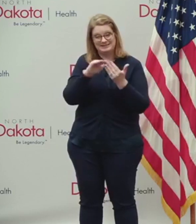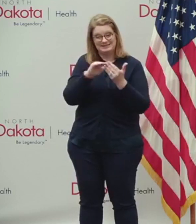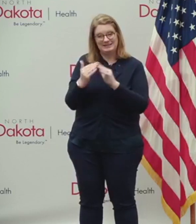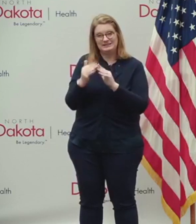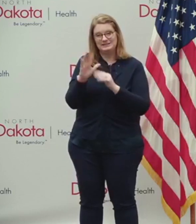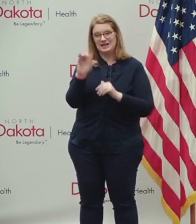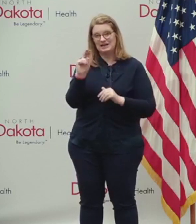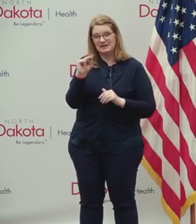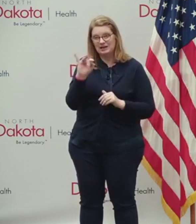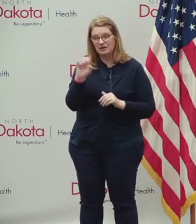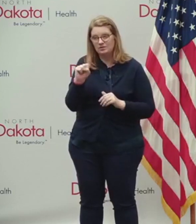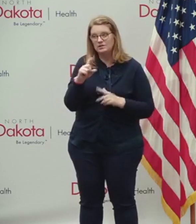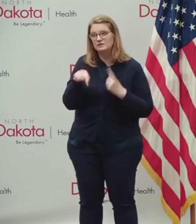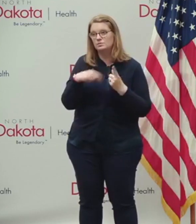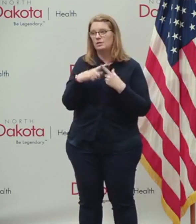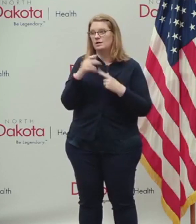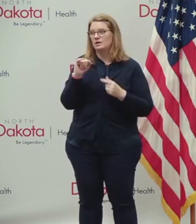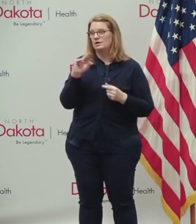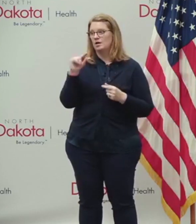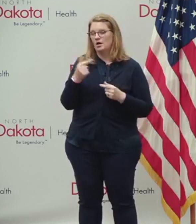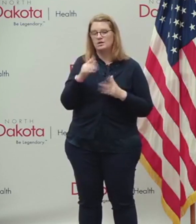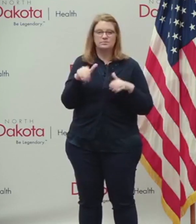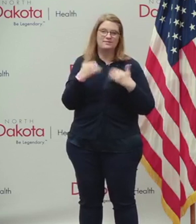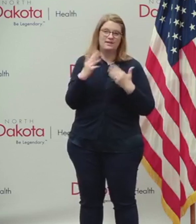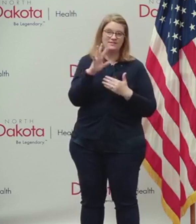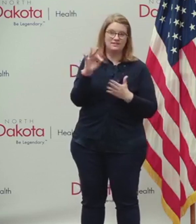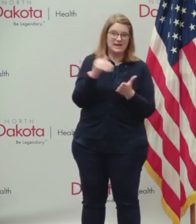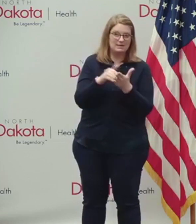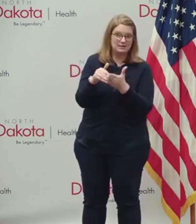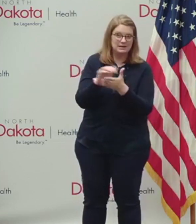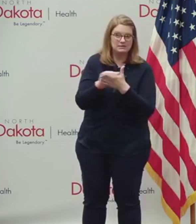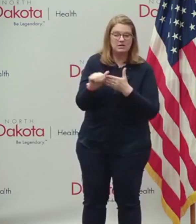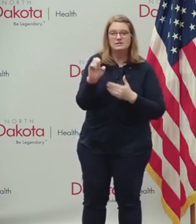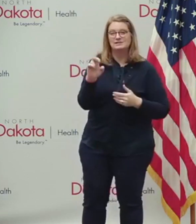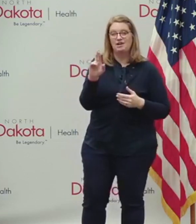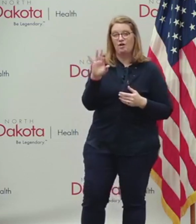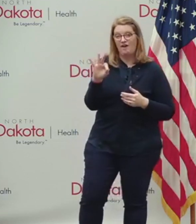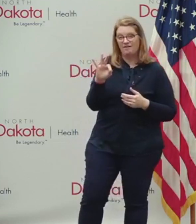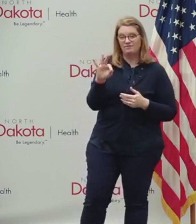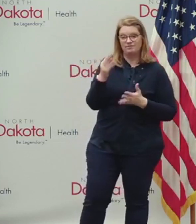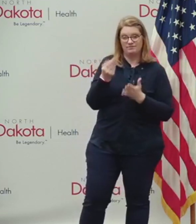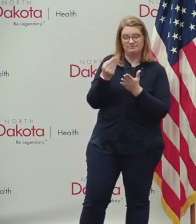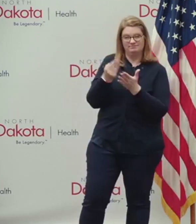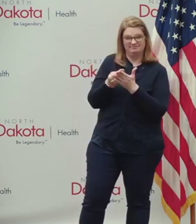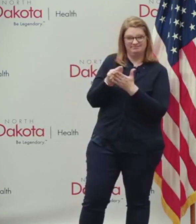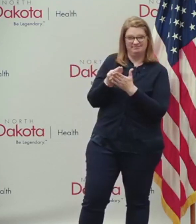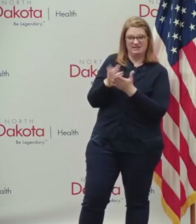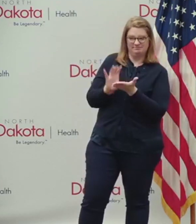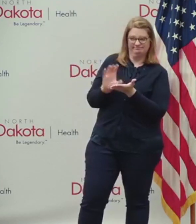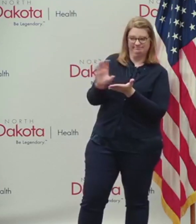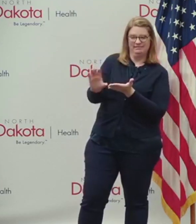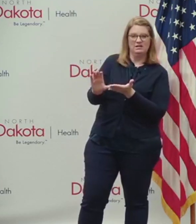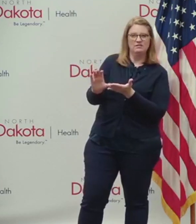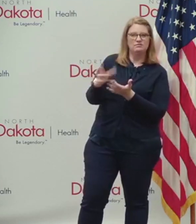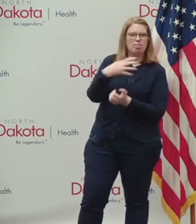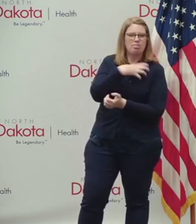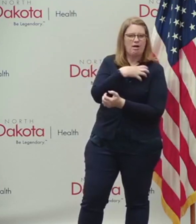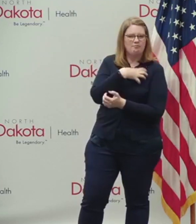counties in August, providing $59 million of CRF funds to reimburse them for law enforcement